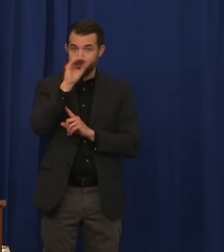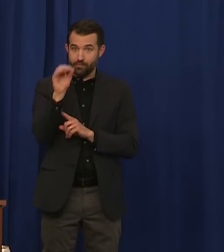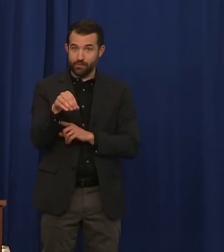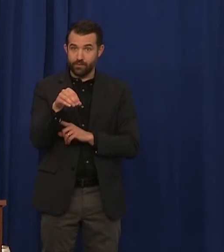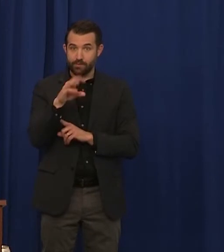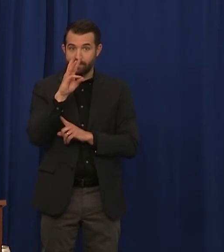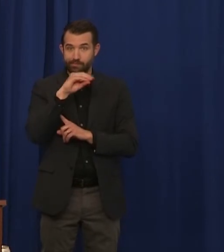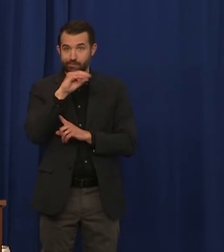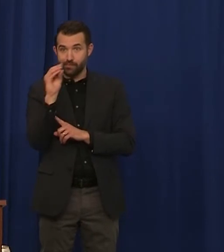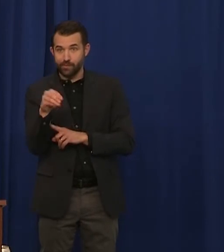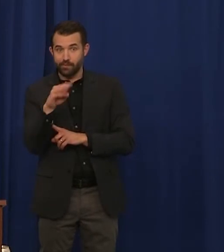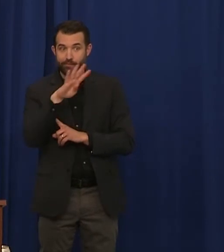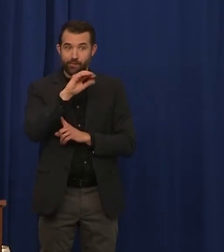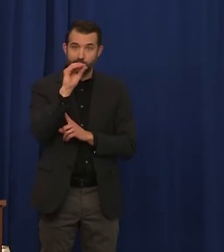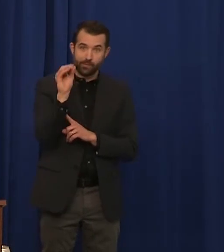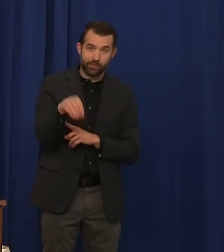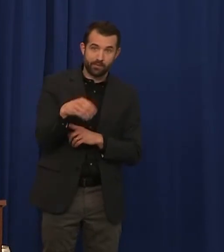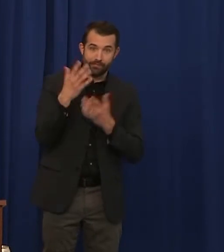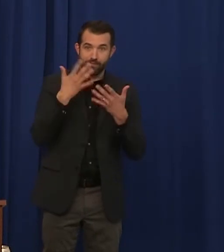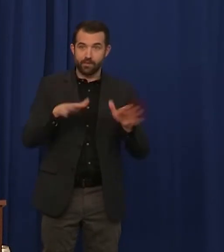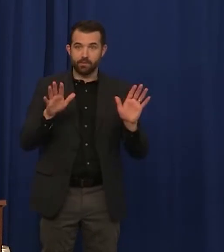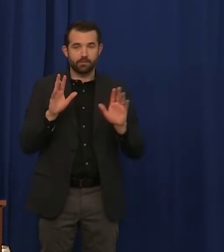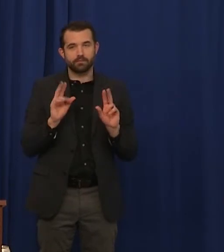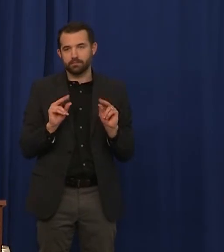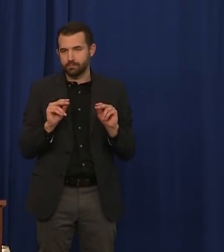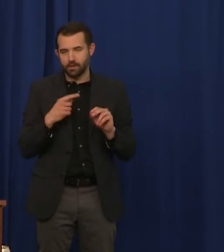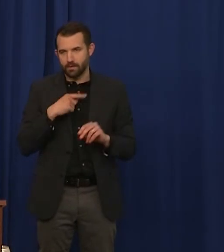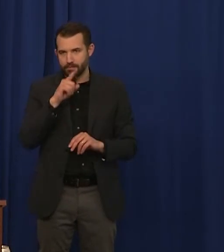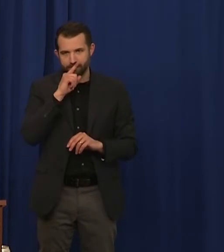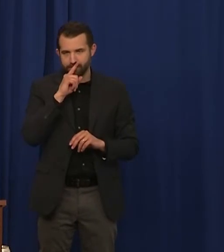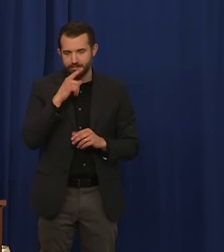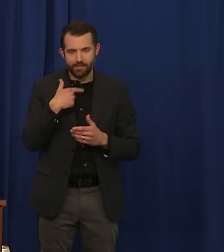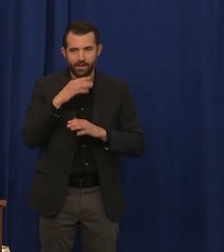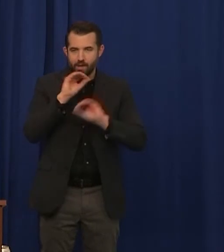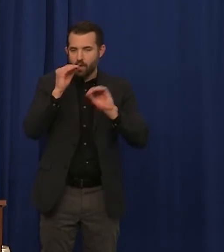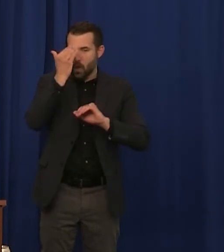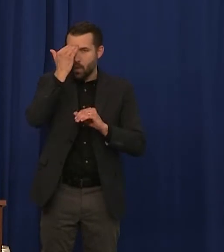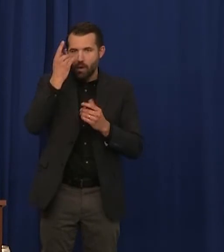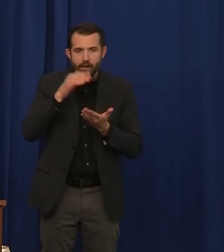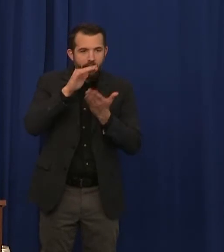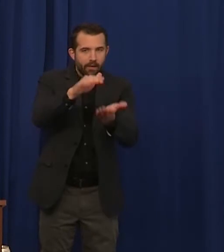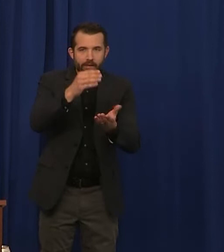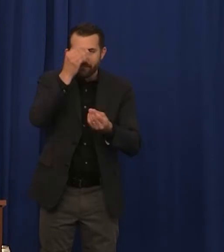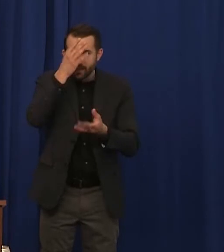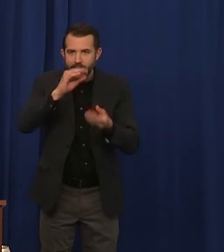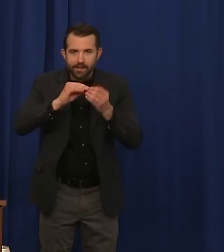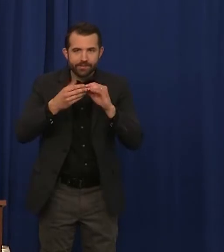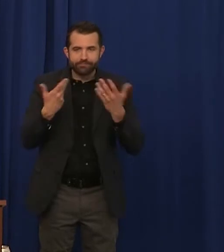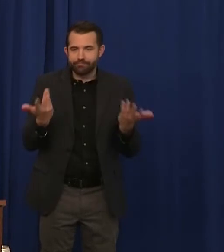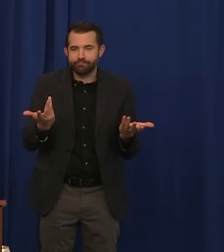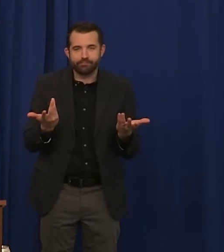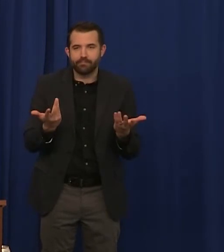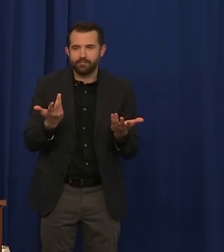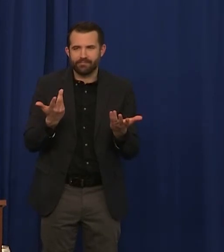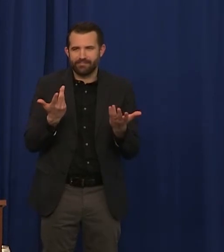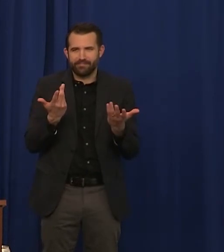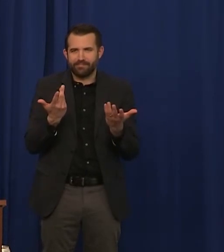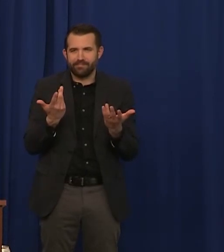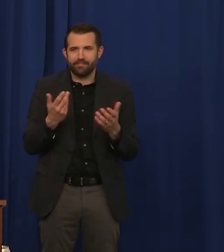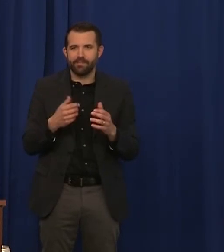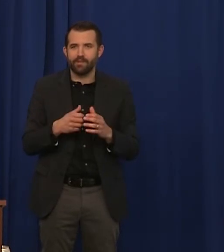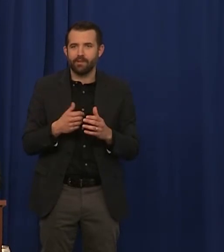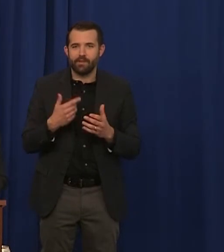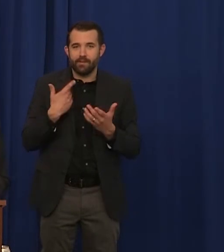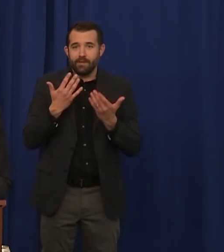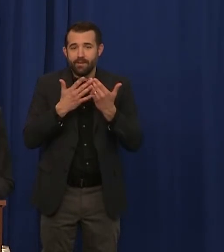not sure. What I know for sure is that we are still in the thick of things. How much further we may have to go, it's difficult to know.